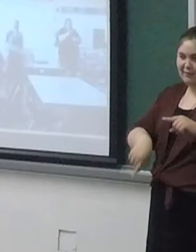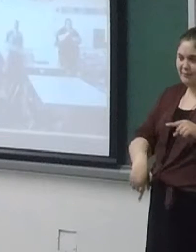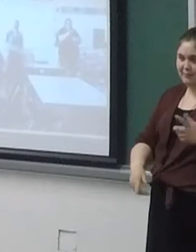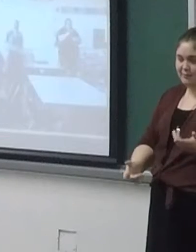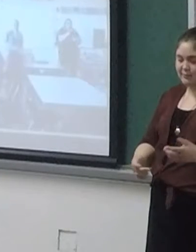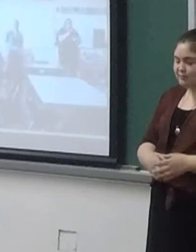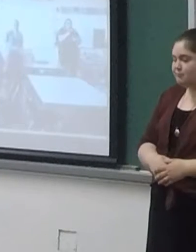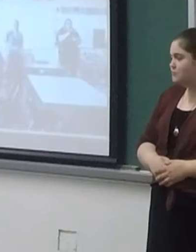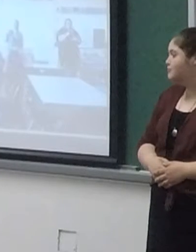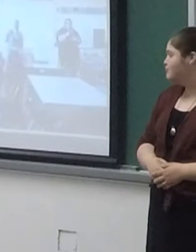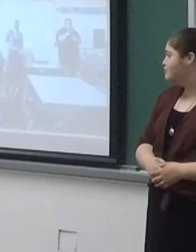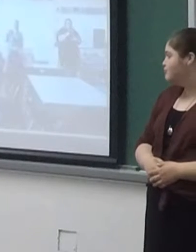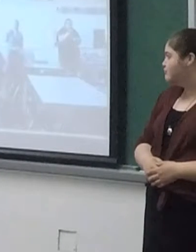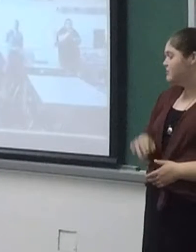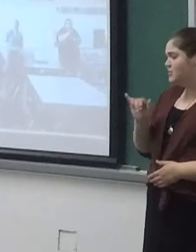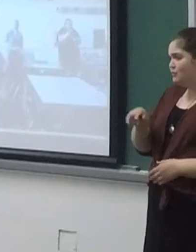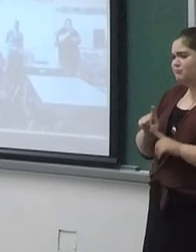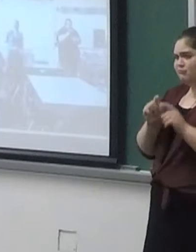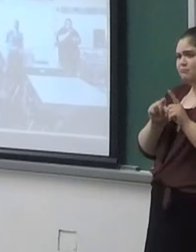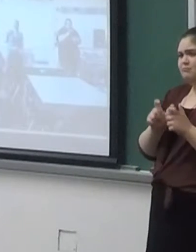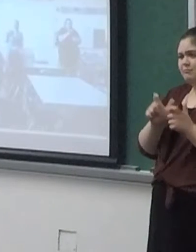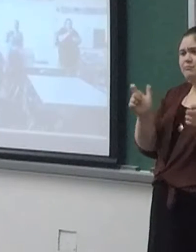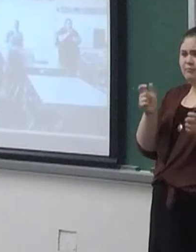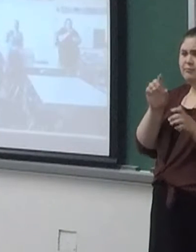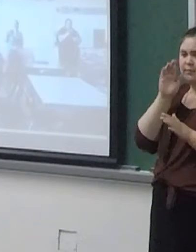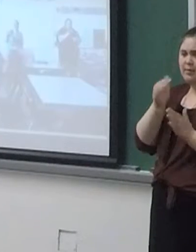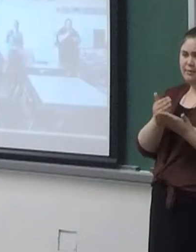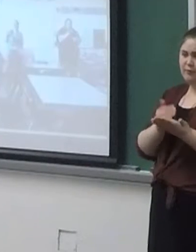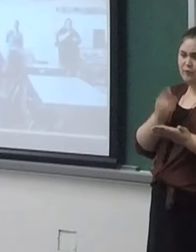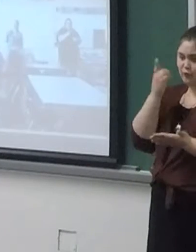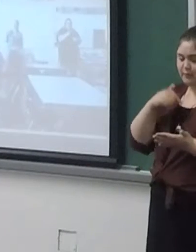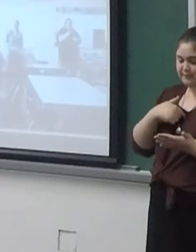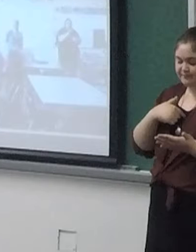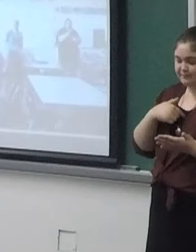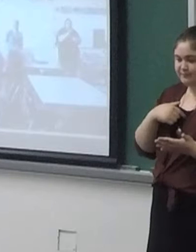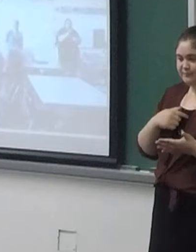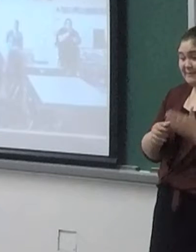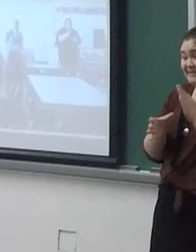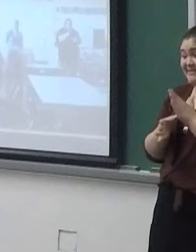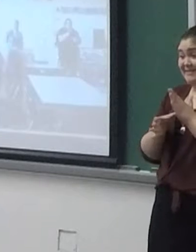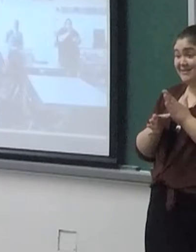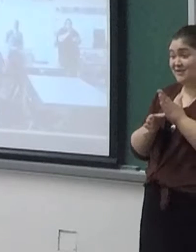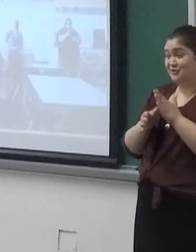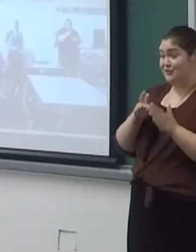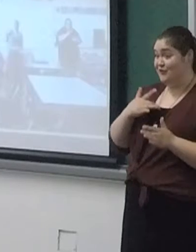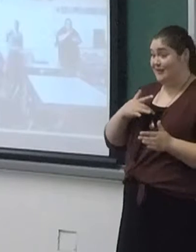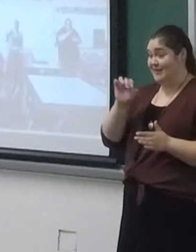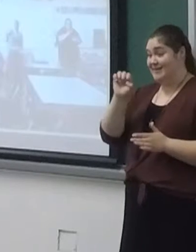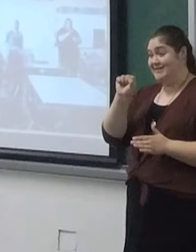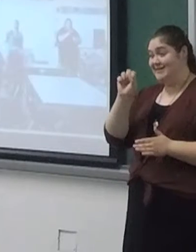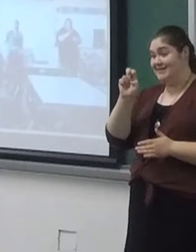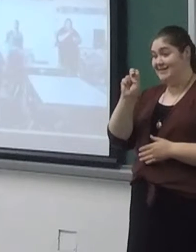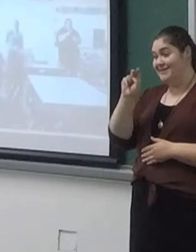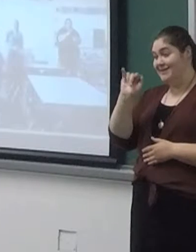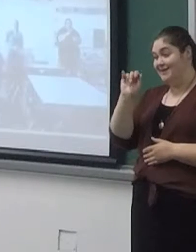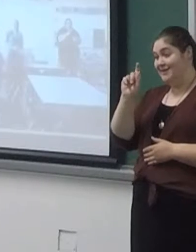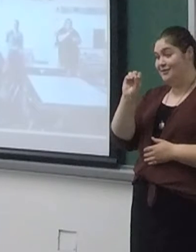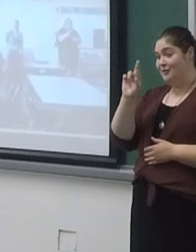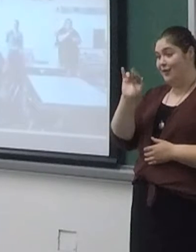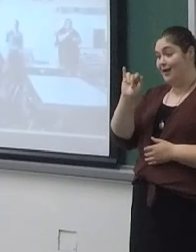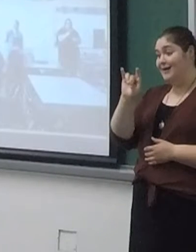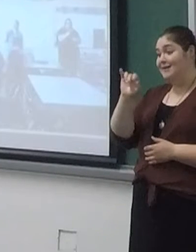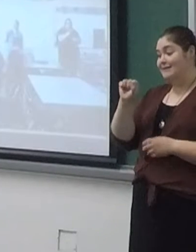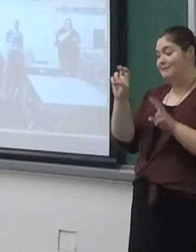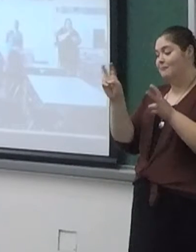kind of a big lesson there. Senioritis, not only did I have it, my student had it. So a lot of the